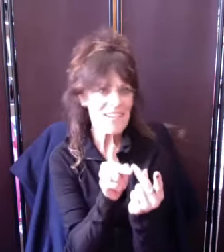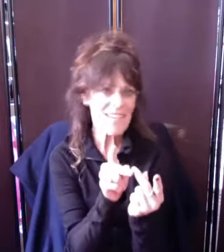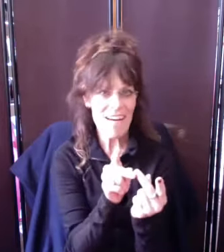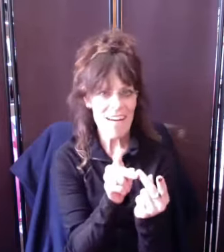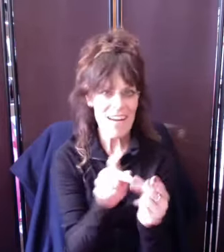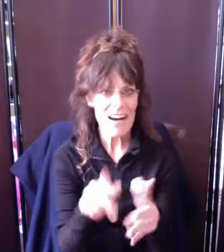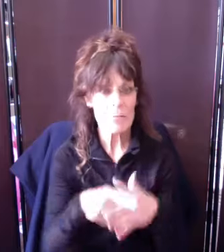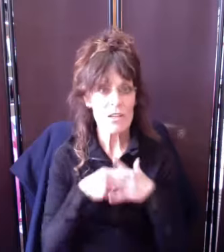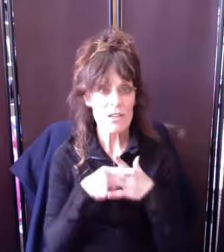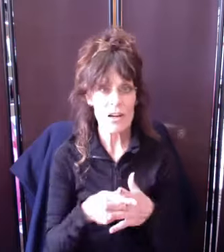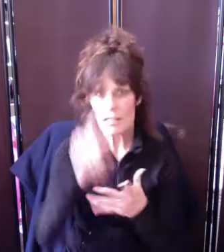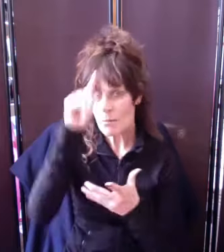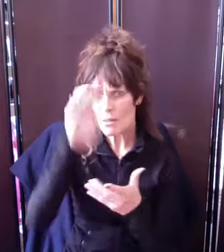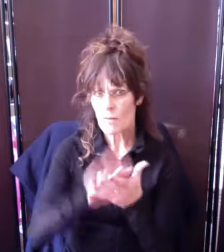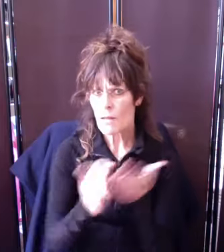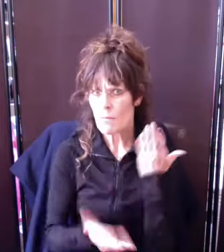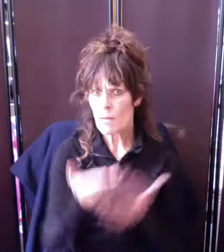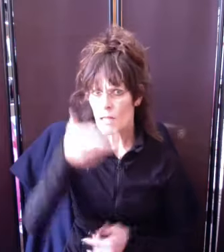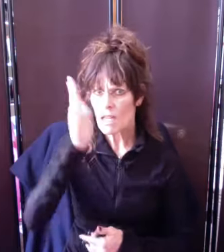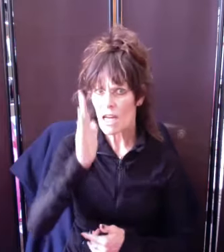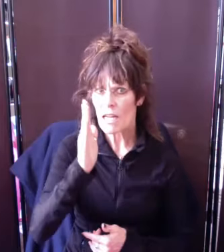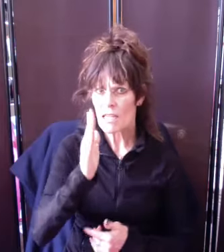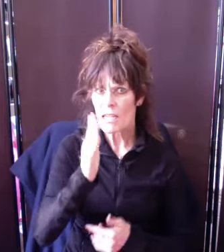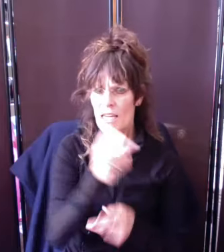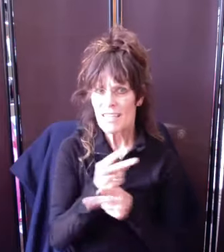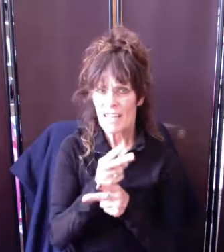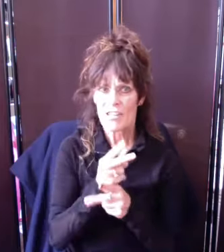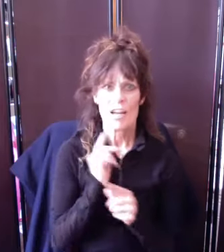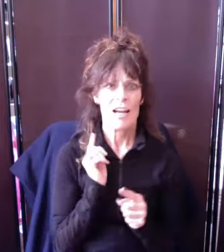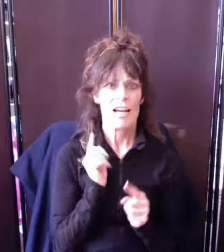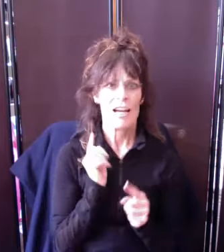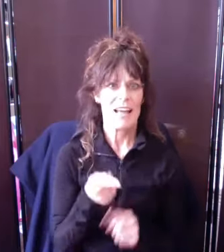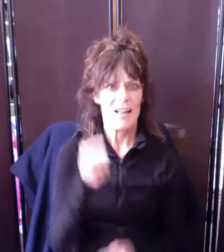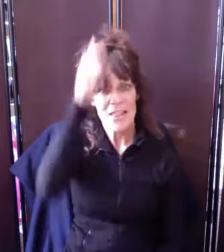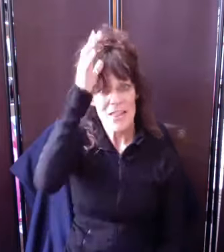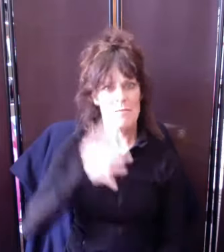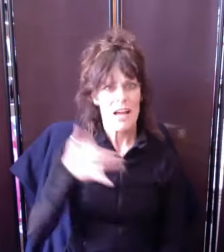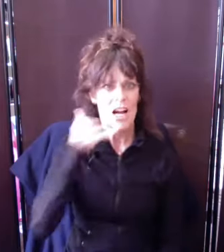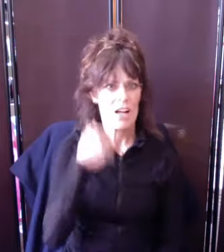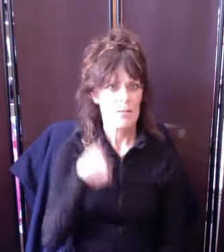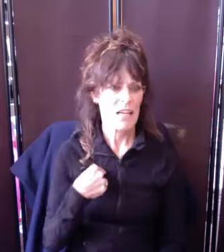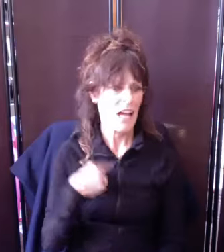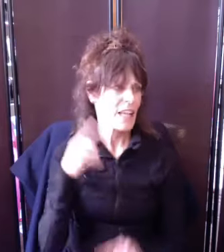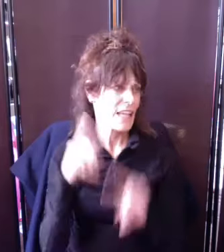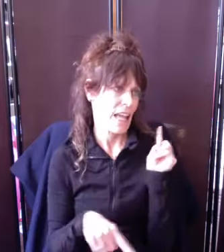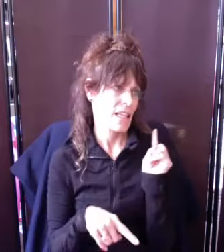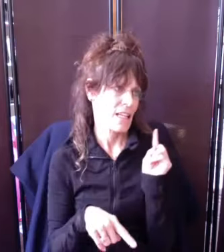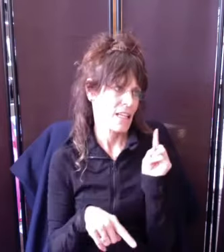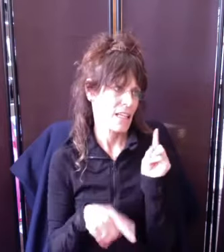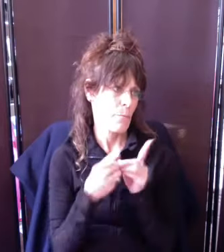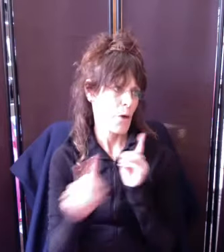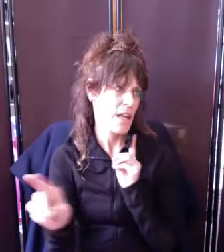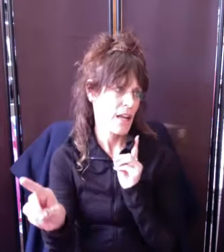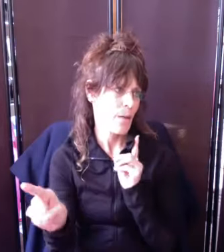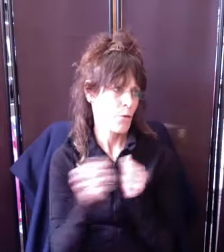that maybe God cares. Until he called me one day and he said, I can't do this anymore. And he said that, he couldn't